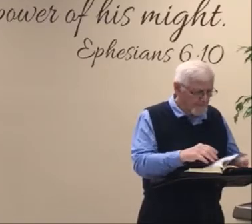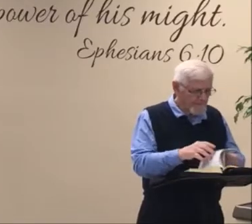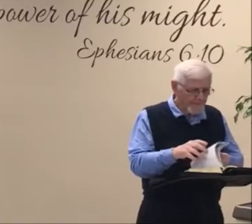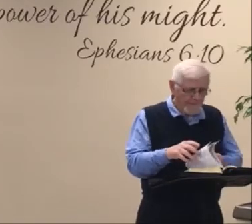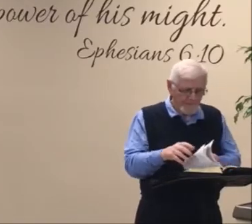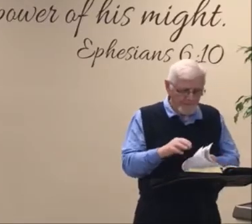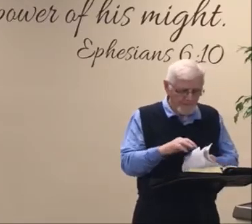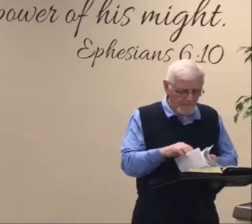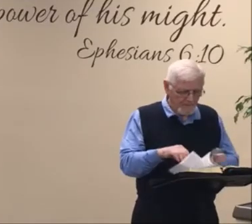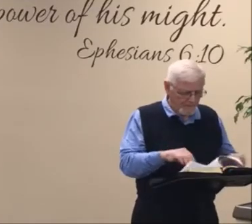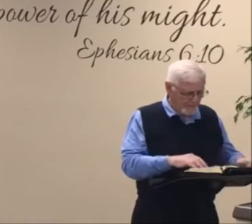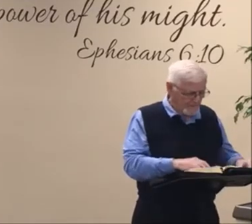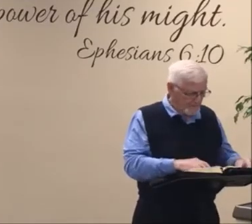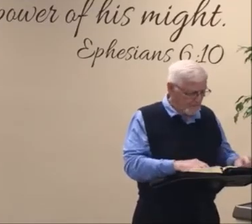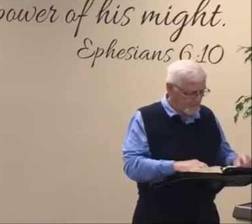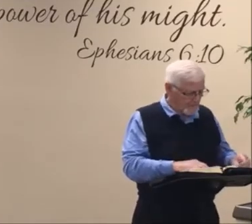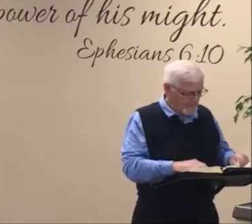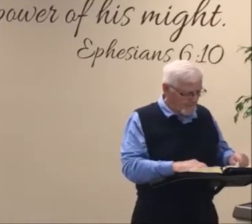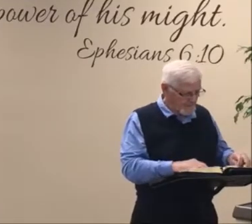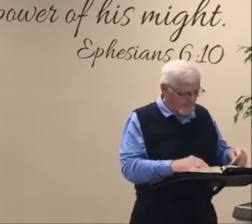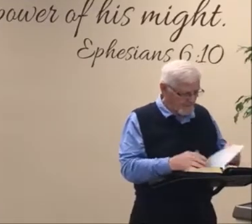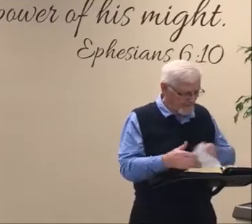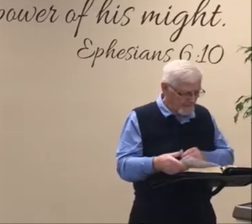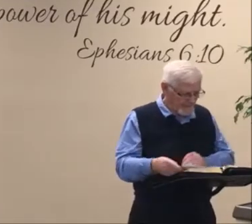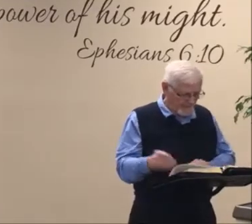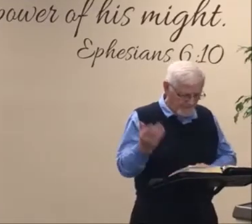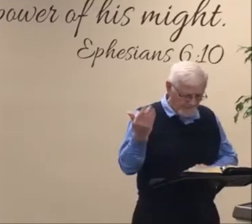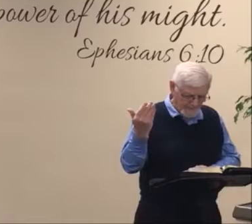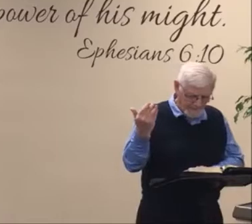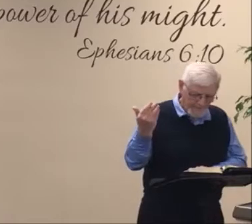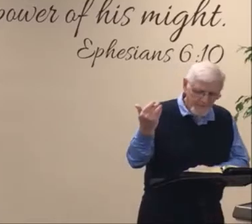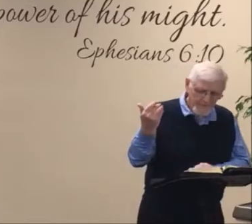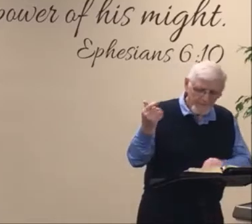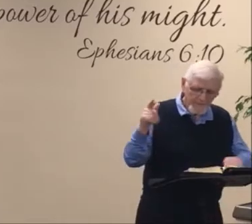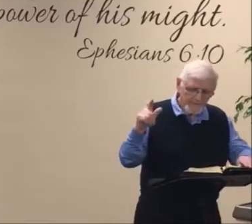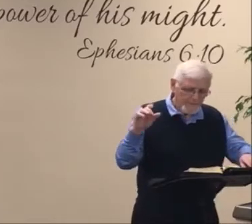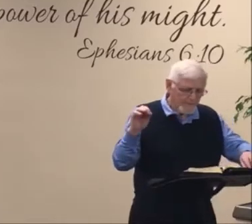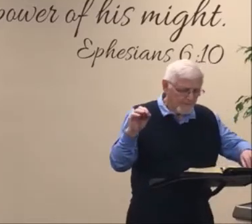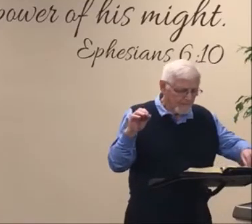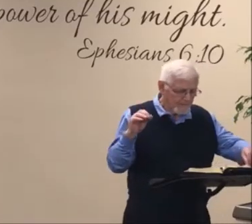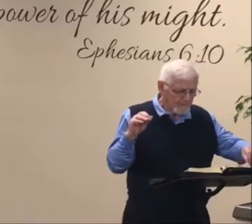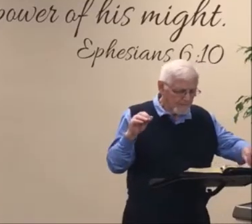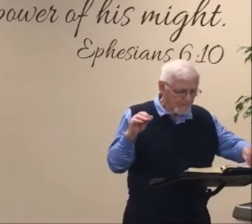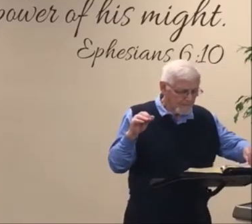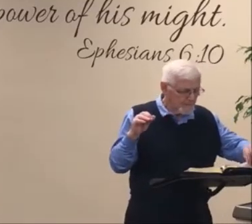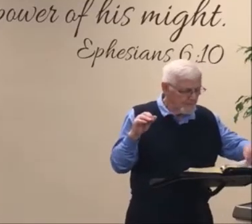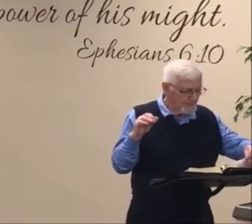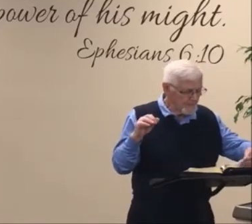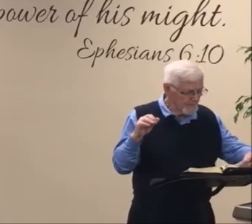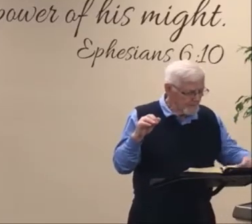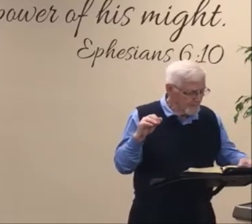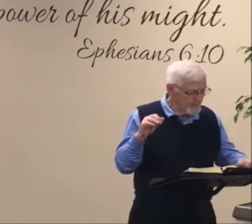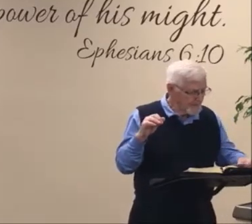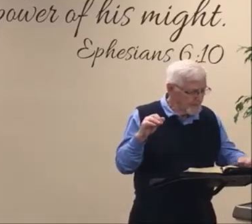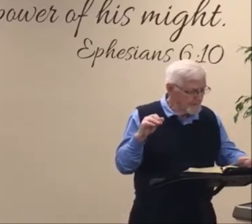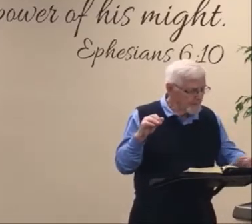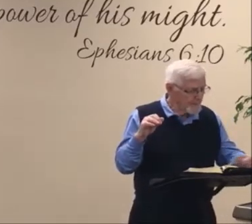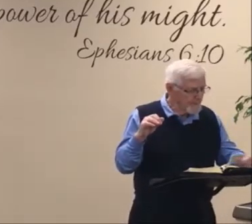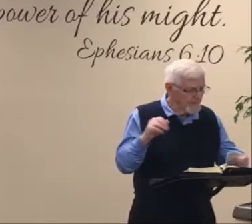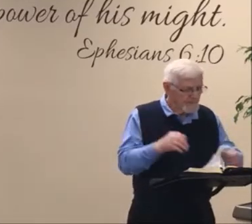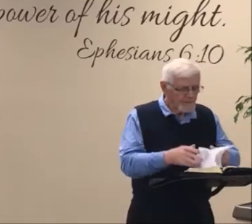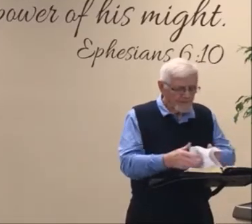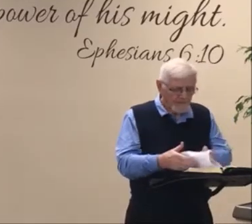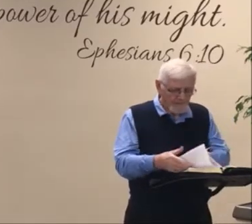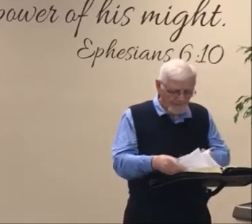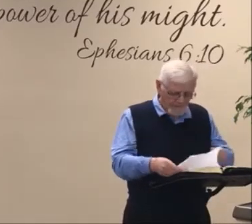former. You determine your own pay. Look at verse 15. And Laban said unto Jacob, this is Rachel's father here. He's going to work for the father-in-law. Because